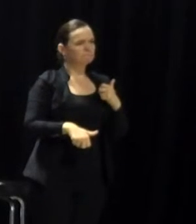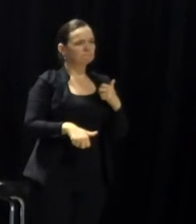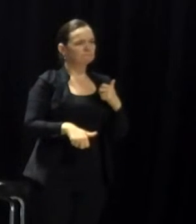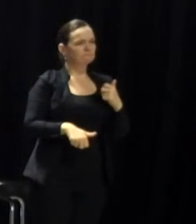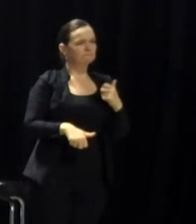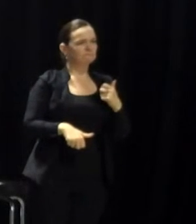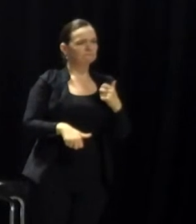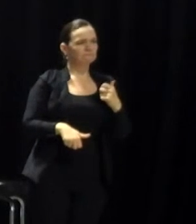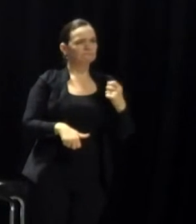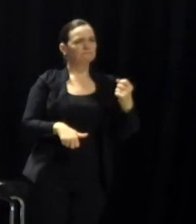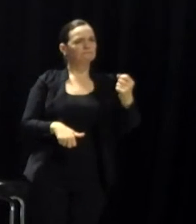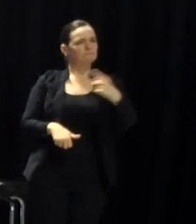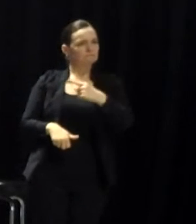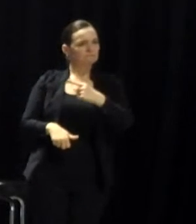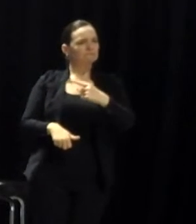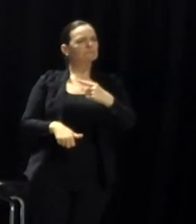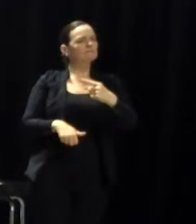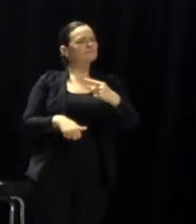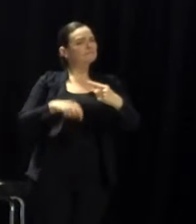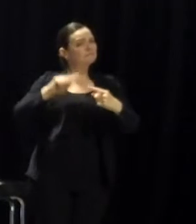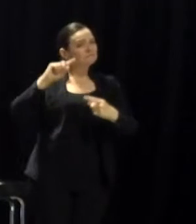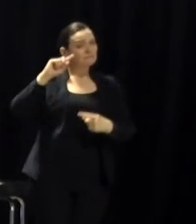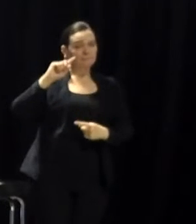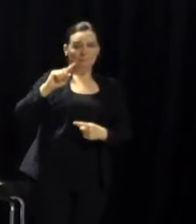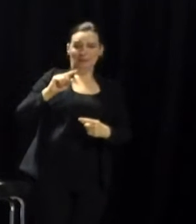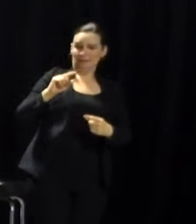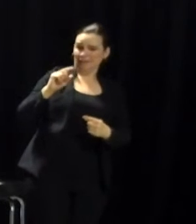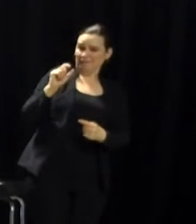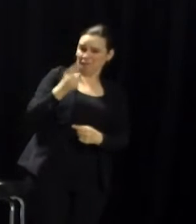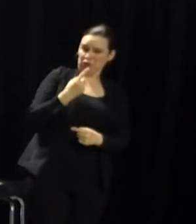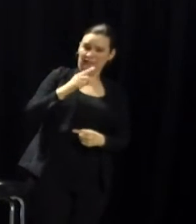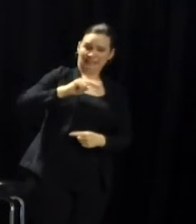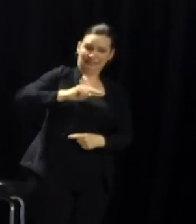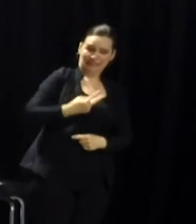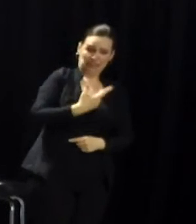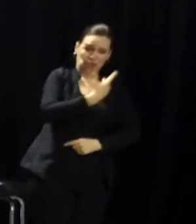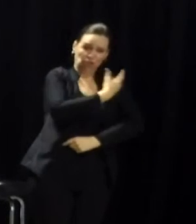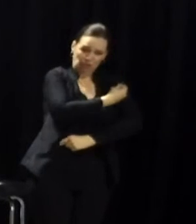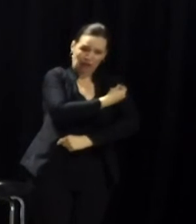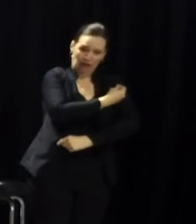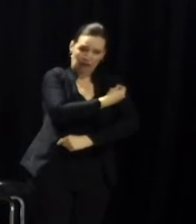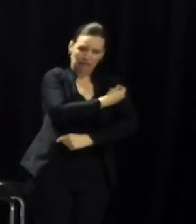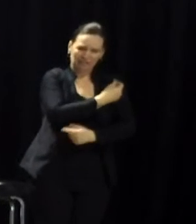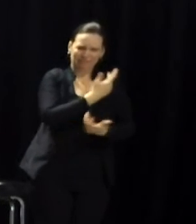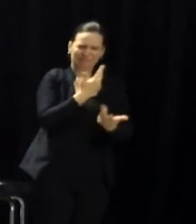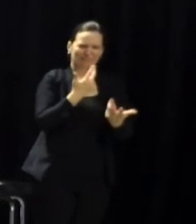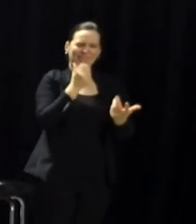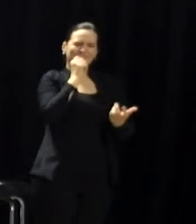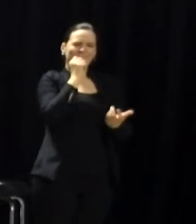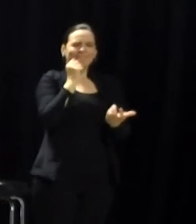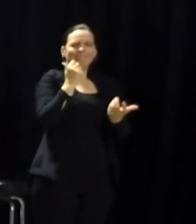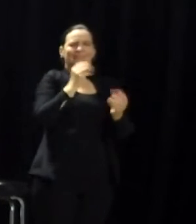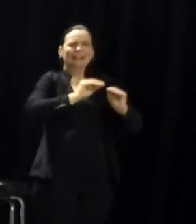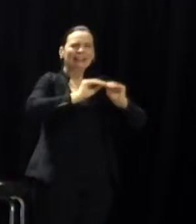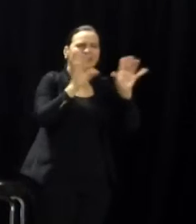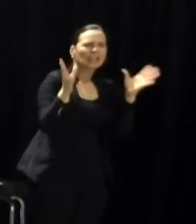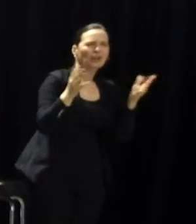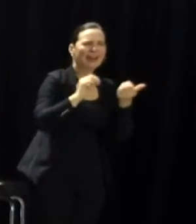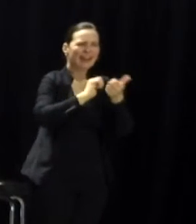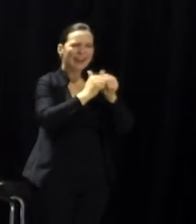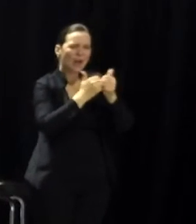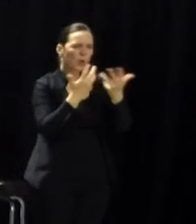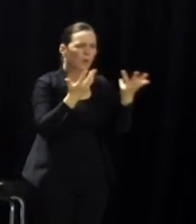follows? Yeah, so and again, we're not, this isn't our call, right?